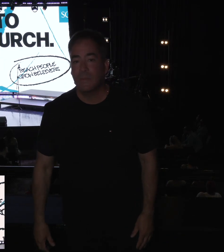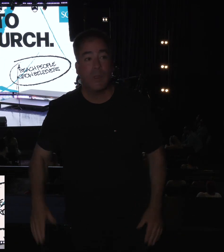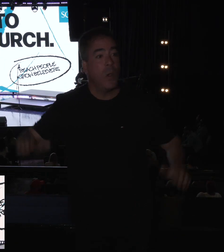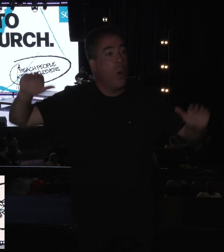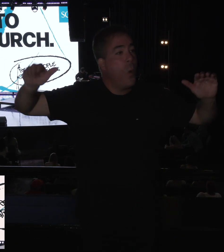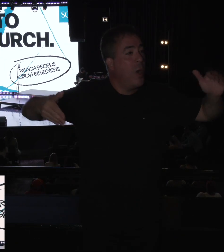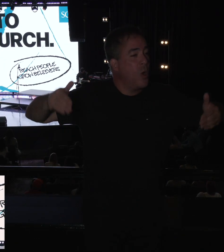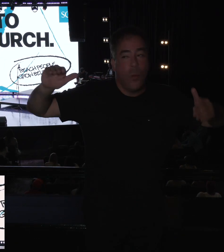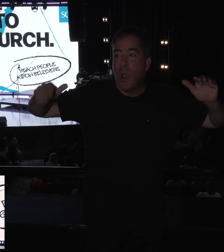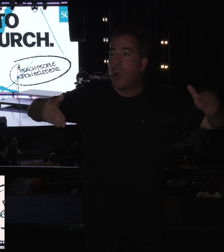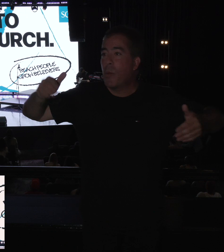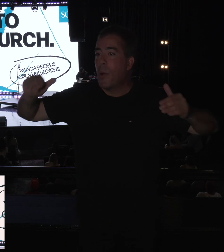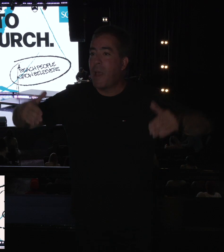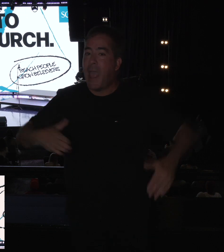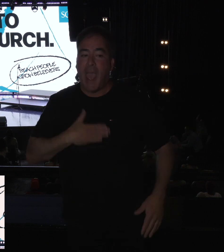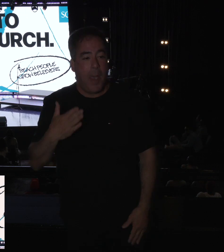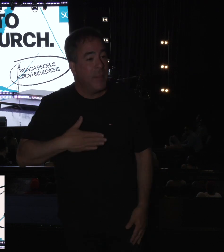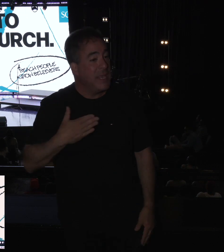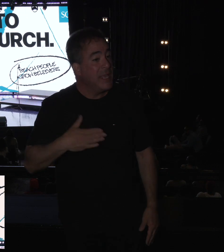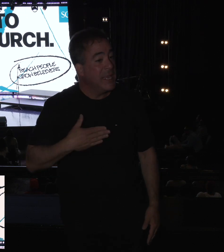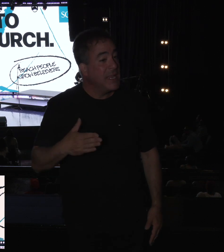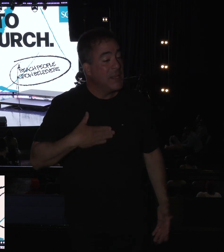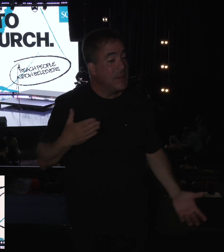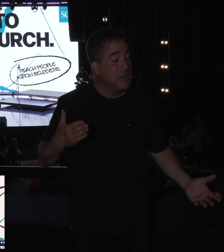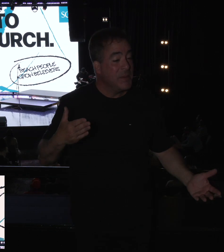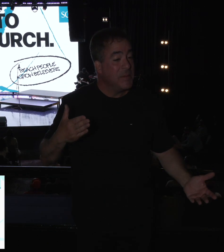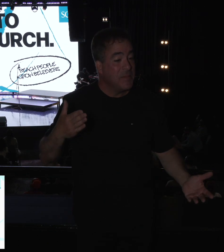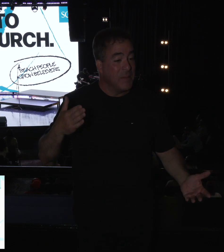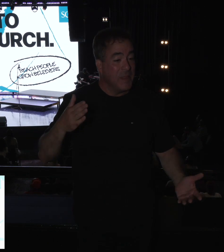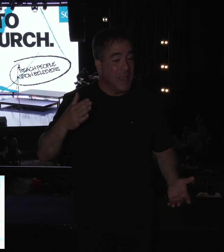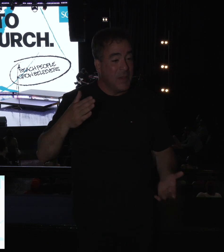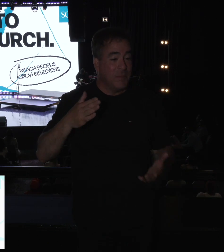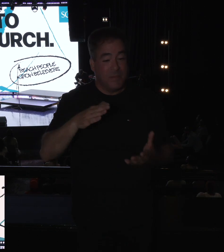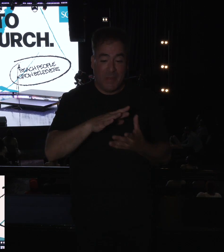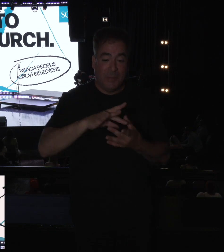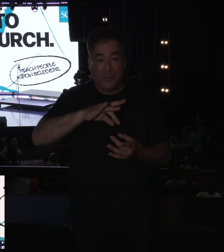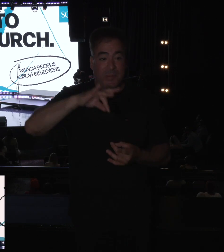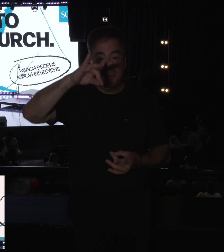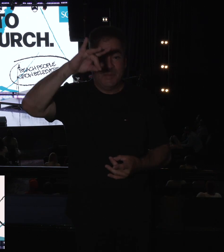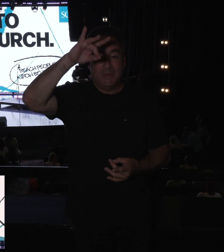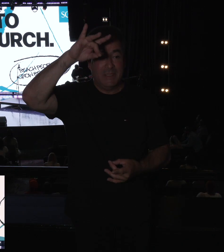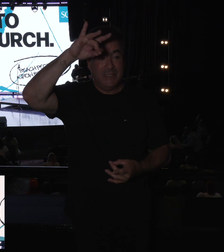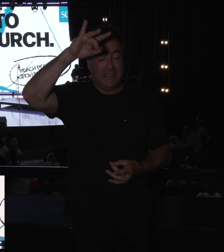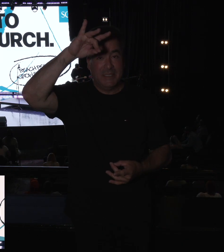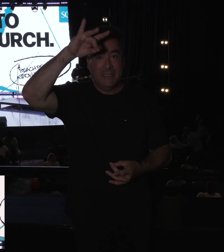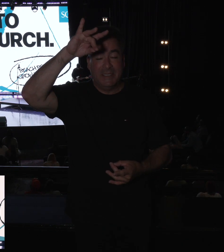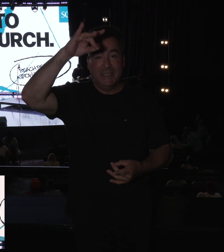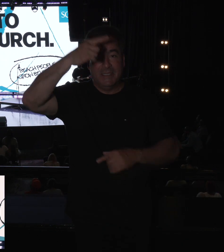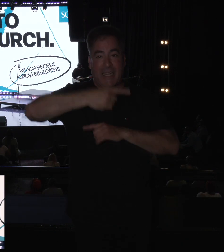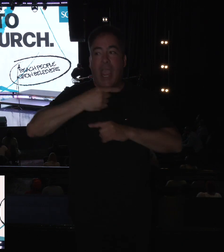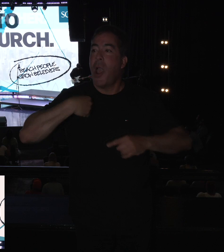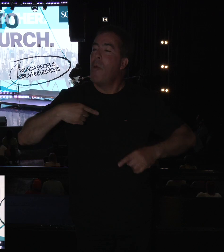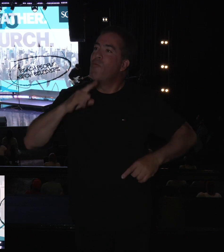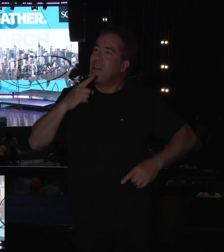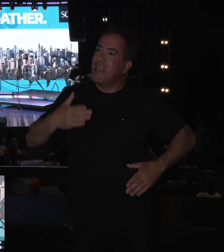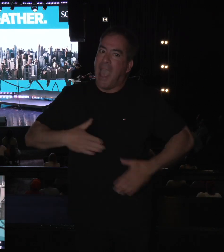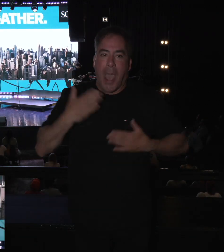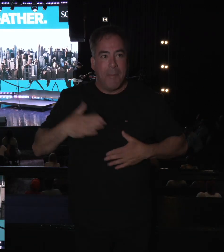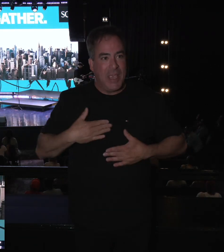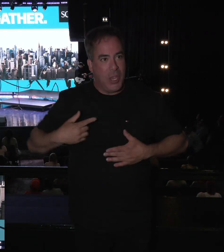Welcome, everybody. Happy Pentecost Sunday. I am so glad that we are together.